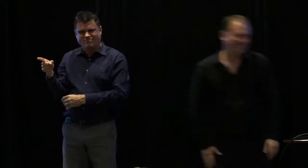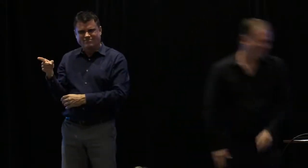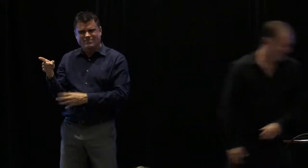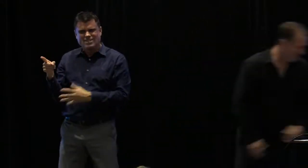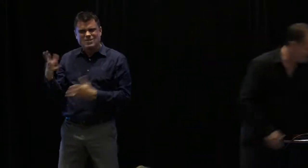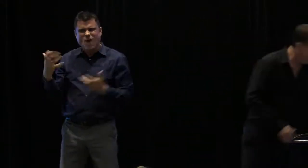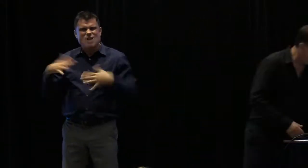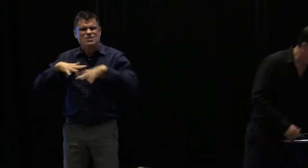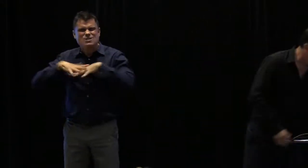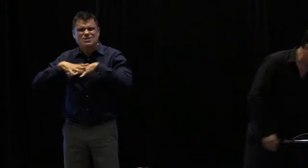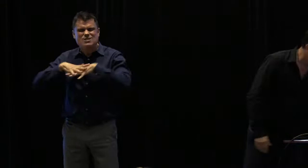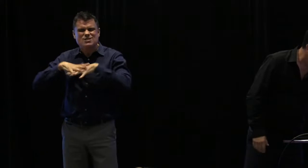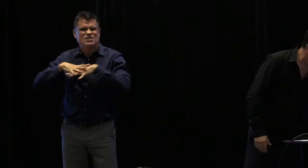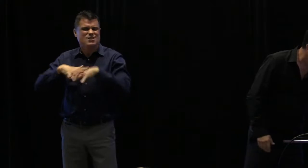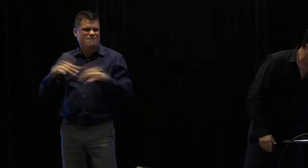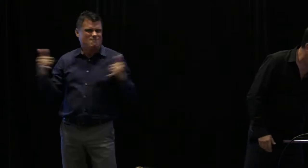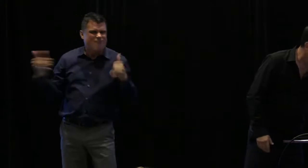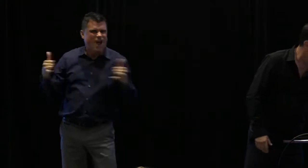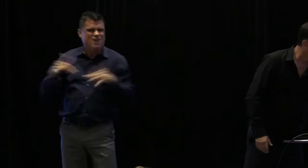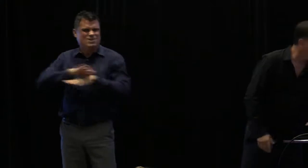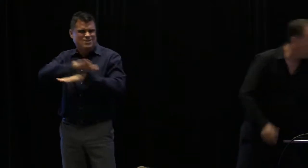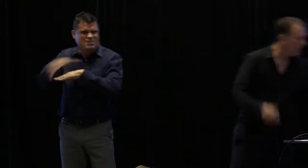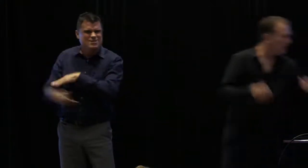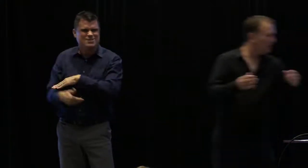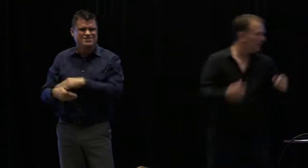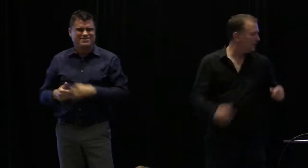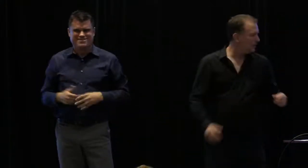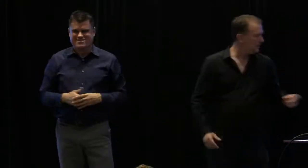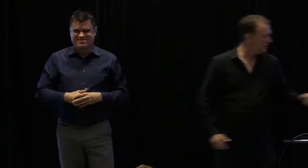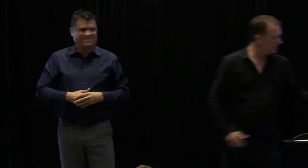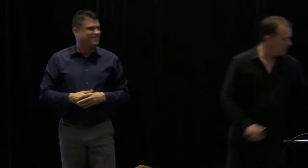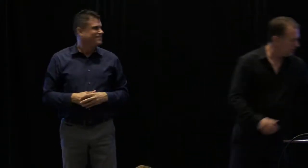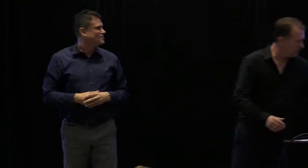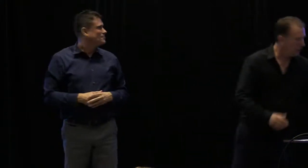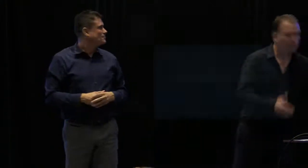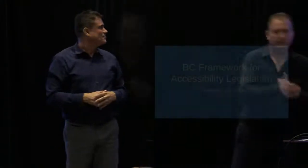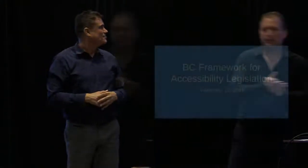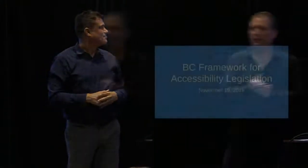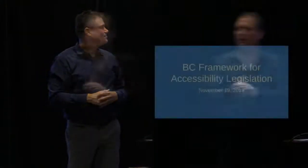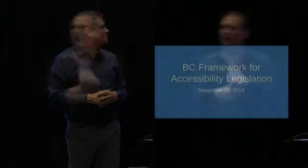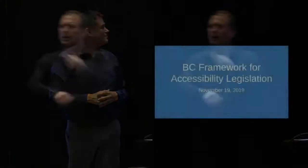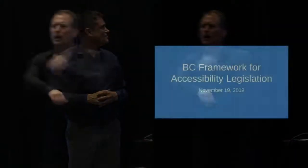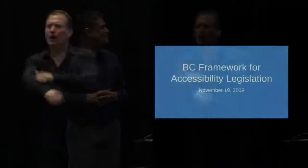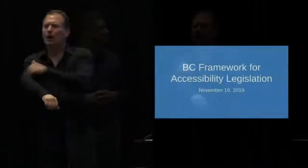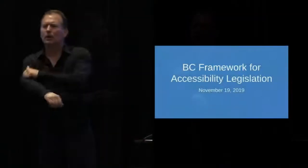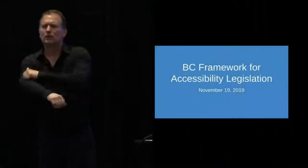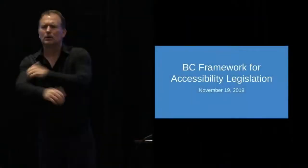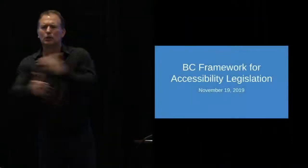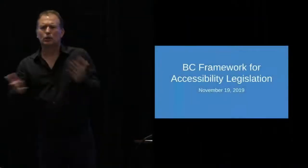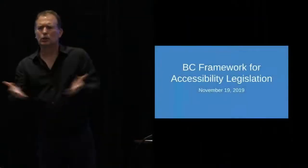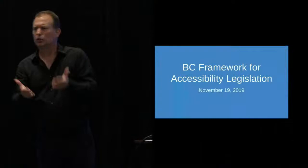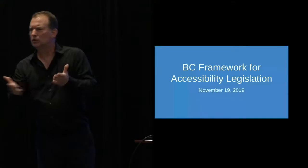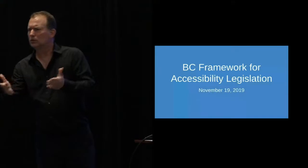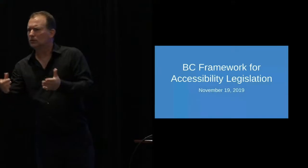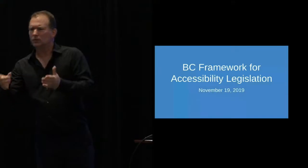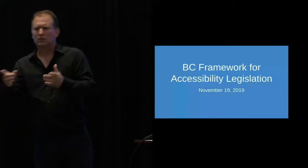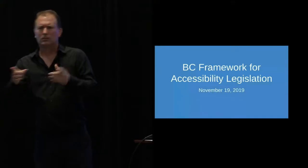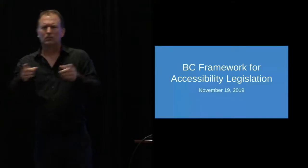know. There's probably some kind of hard rock party we could throw when we turn 100, right? But that's what those centenarians